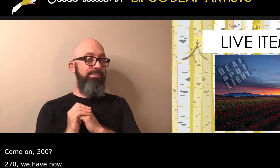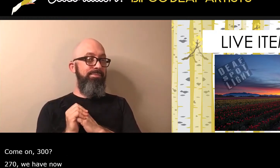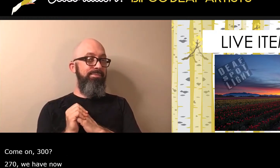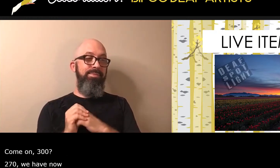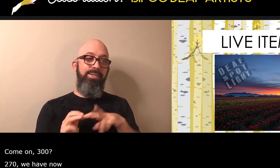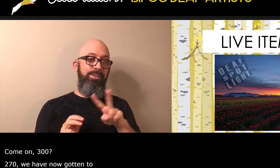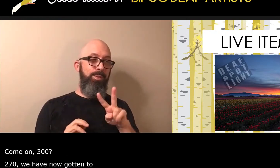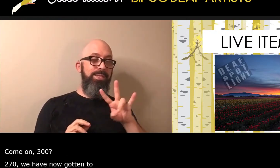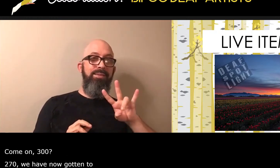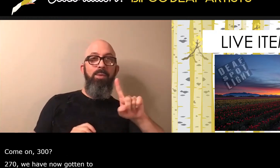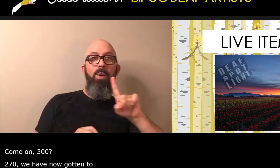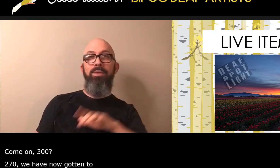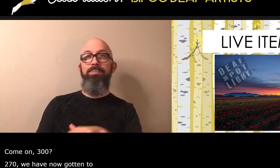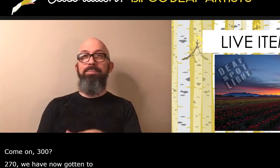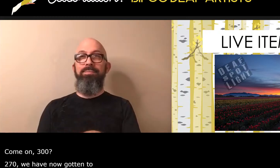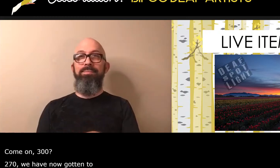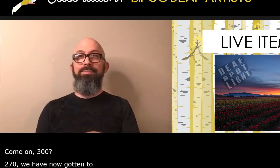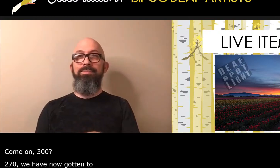$30 more.